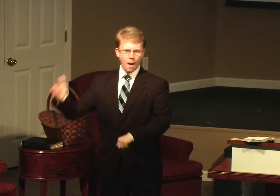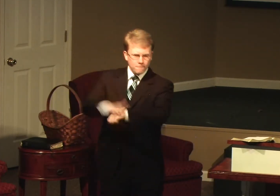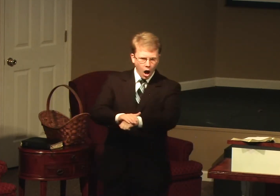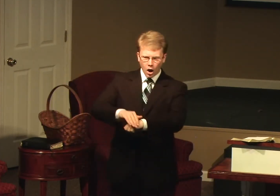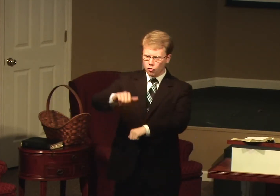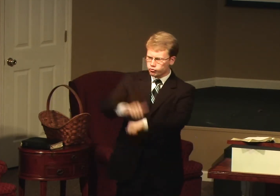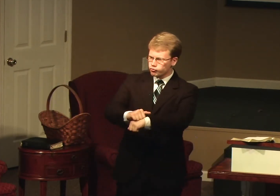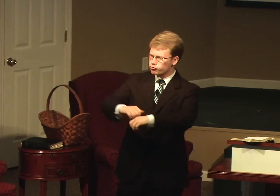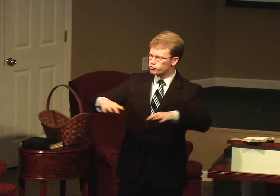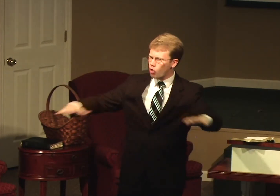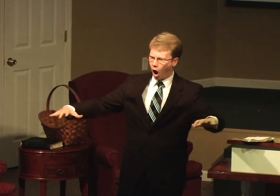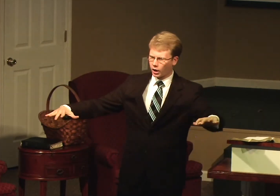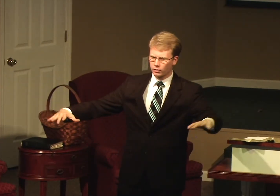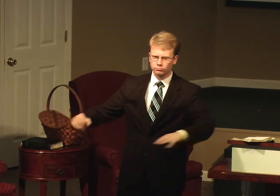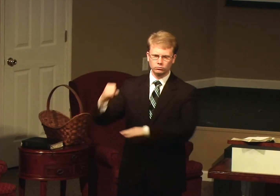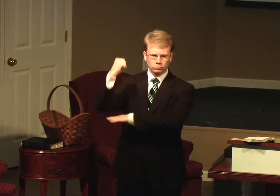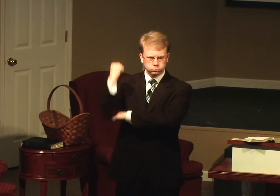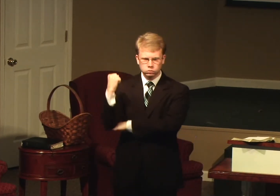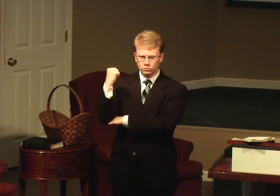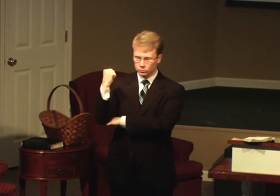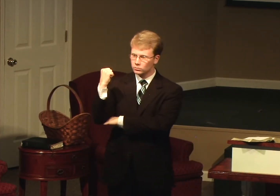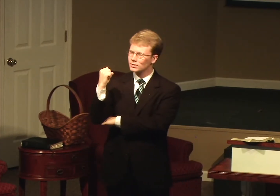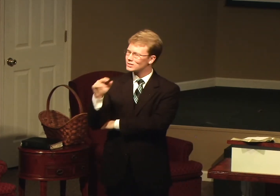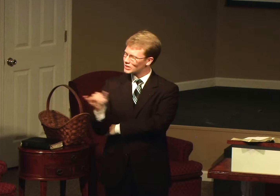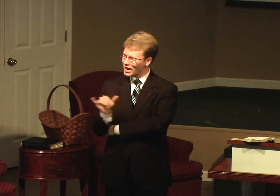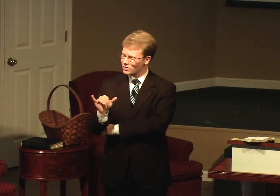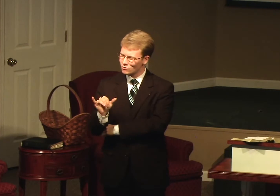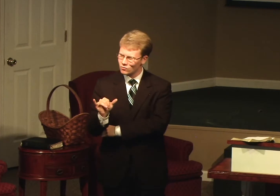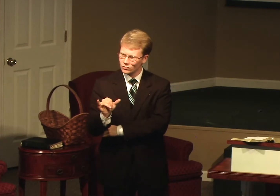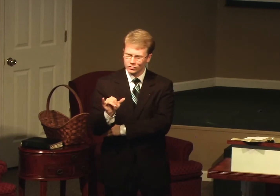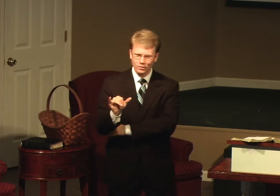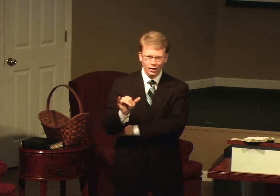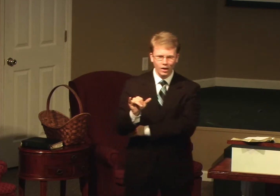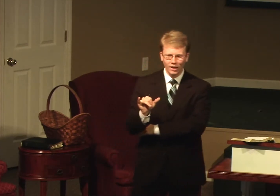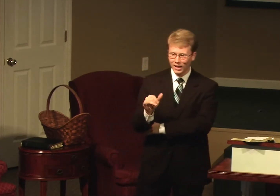his house on a rock, something that was solid.